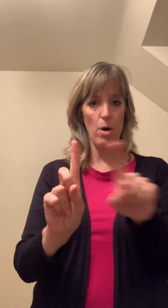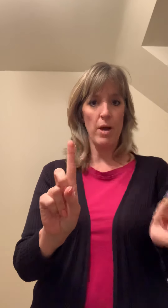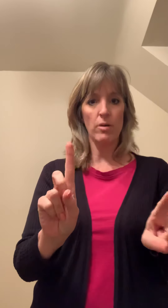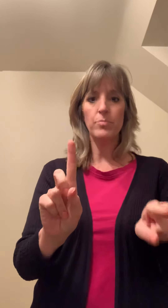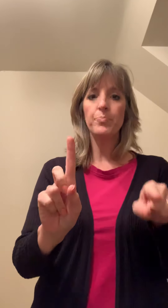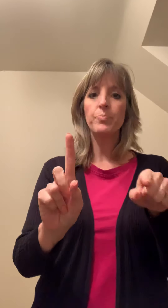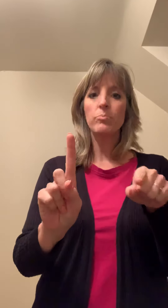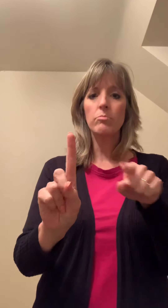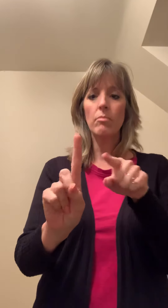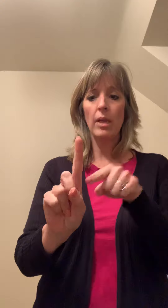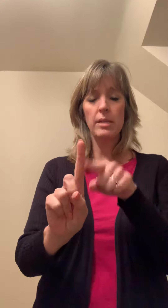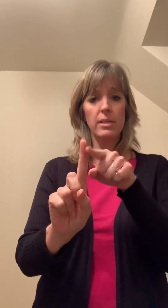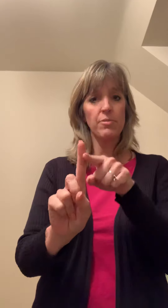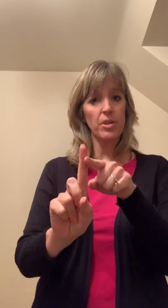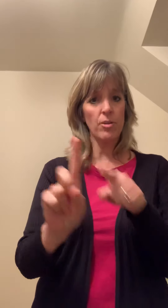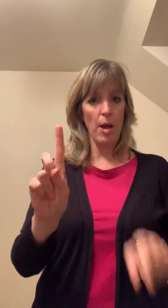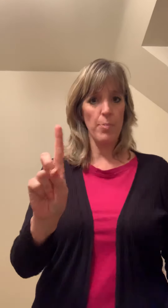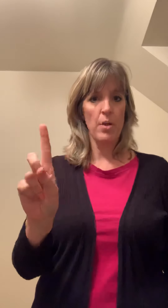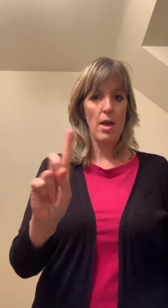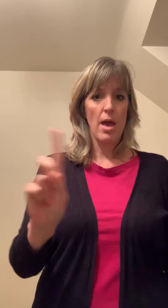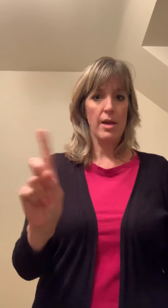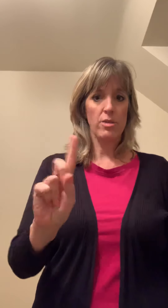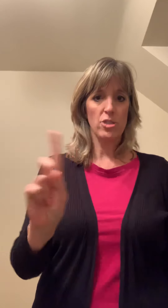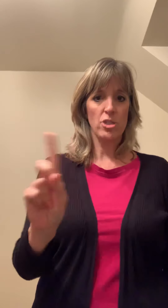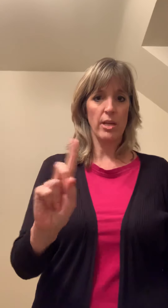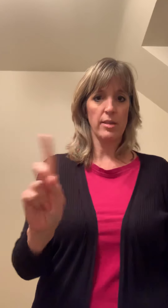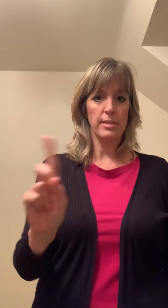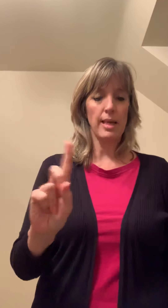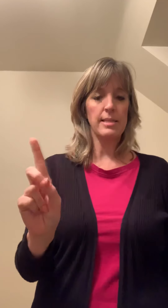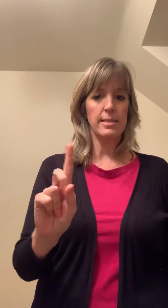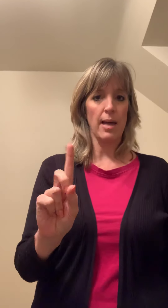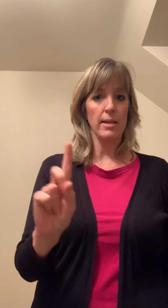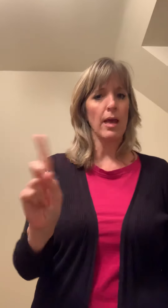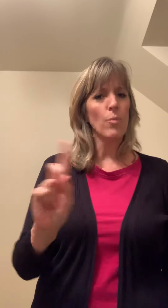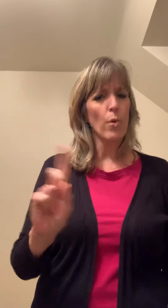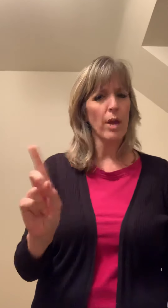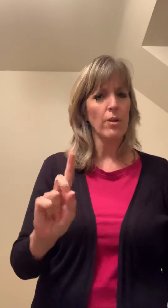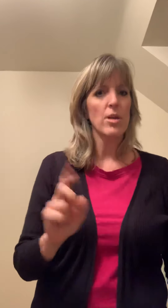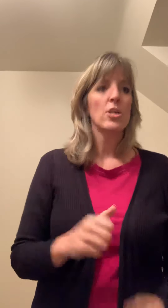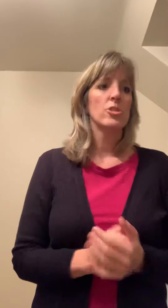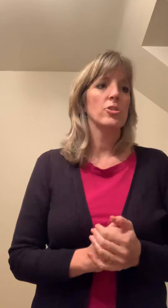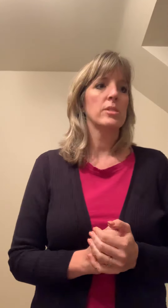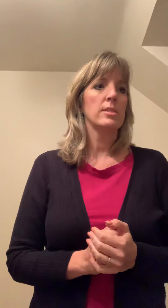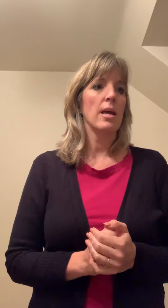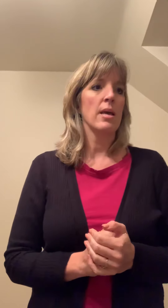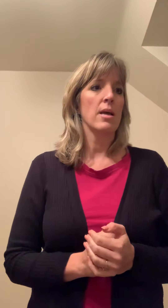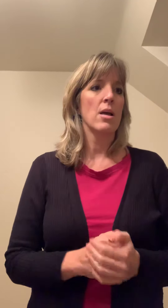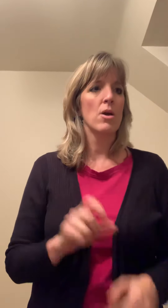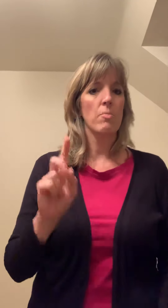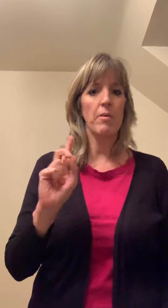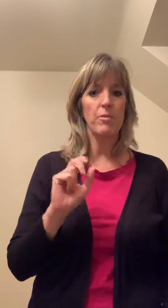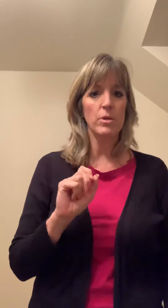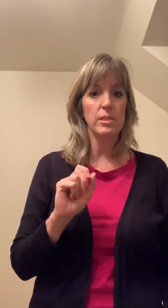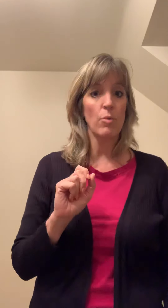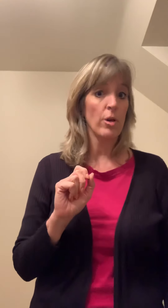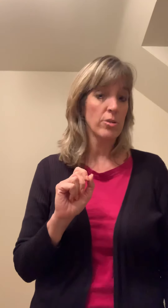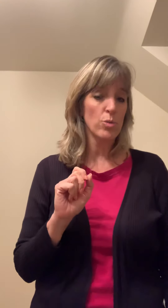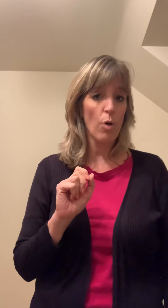out, index finger up, and you just shake it side to side, okay? Where. So you could say, maybe if you want to say, where is your